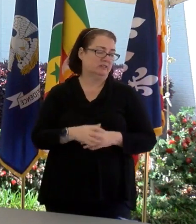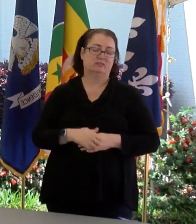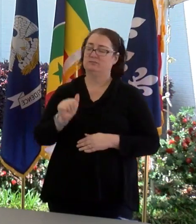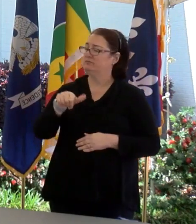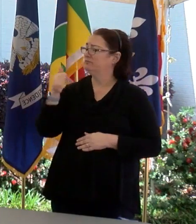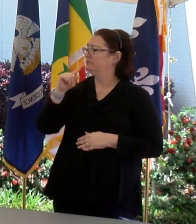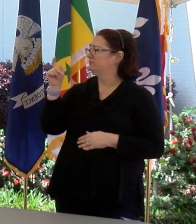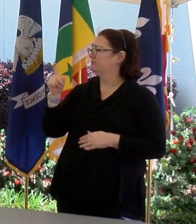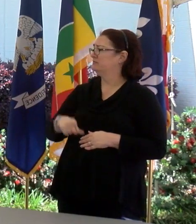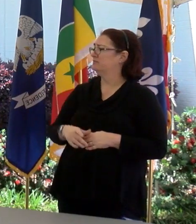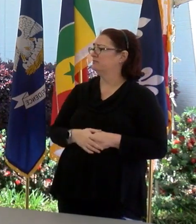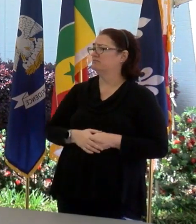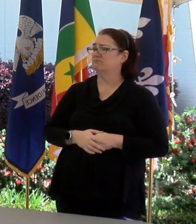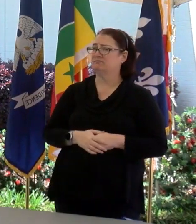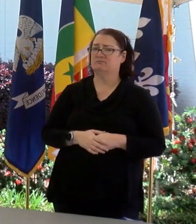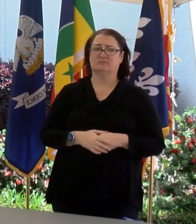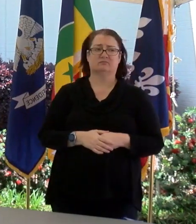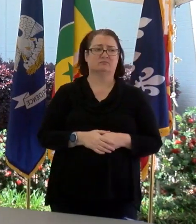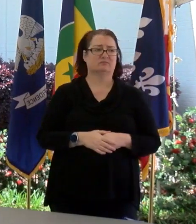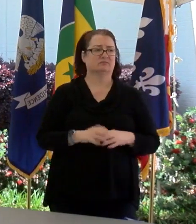Any other questions up? other questions? All right.